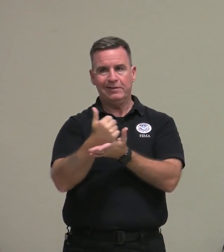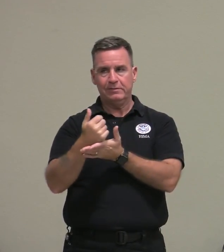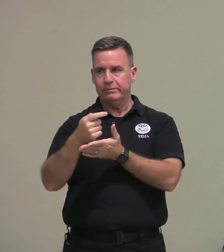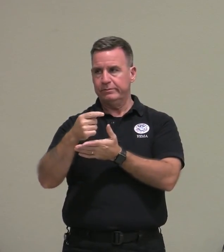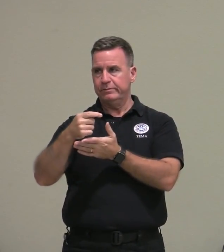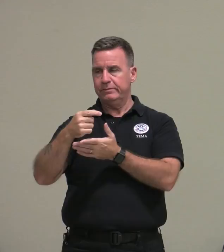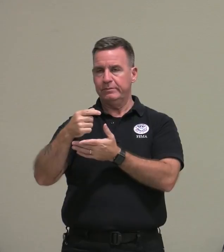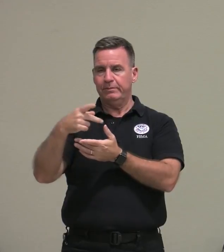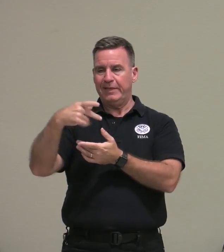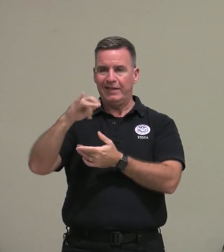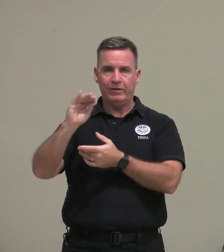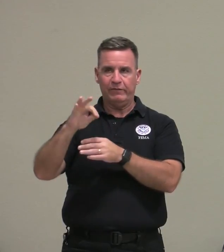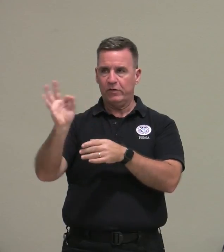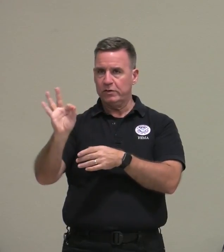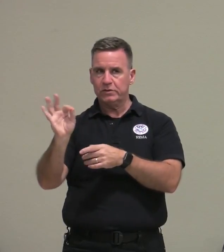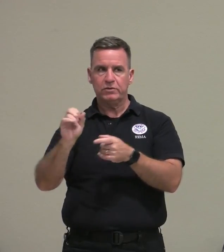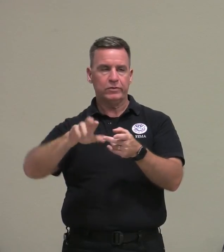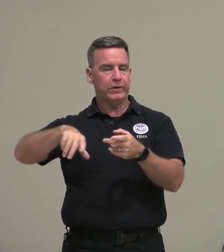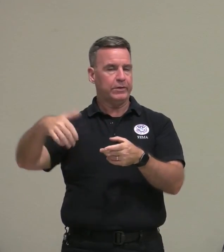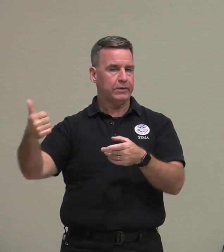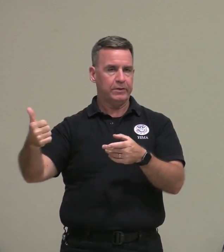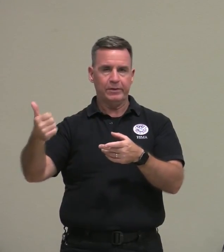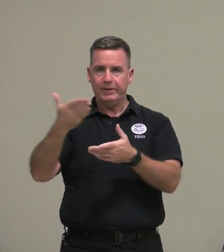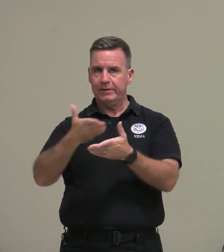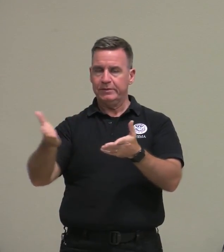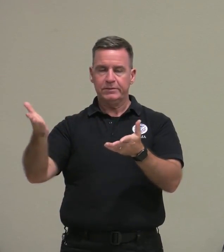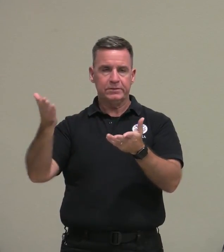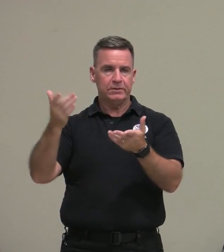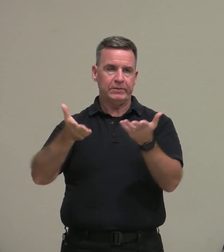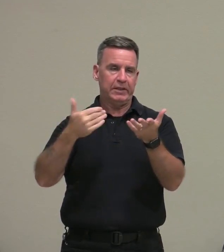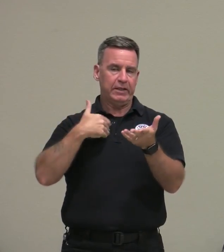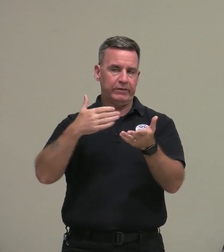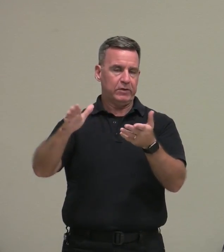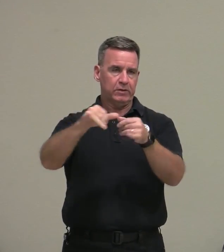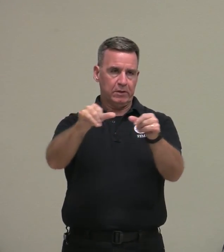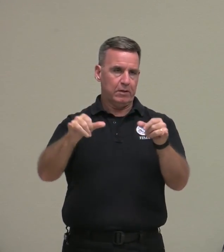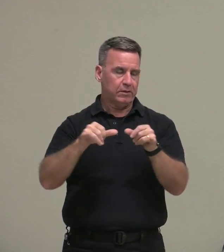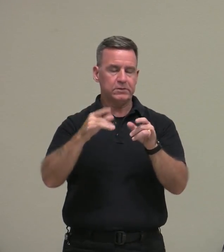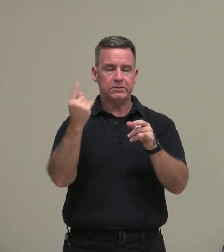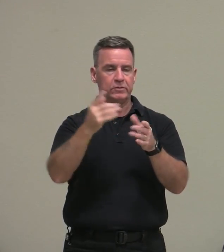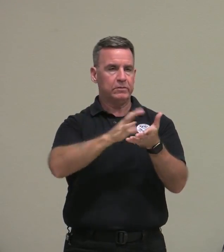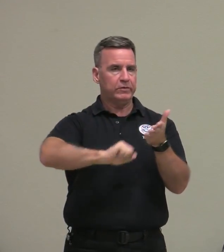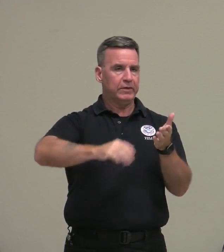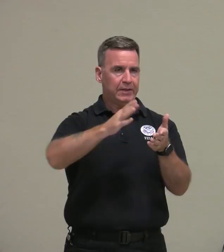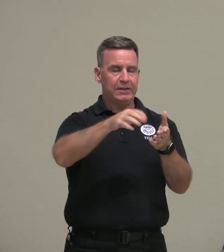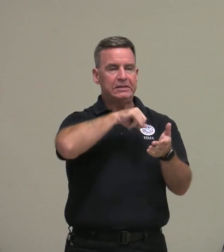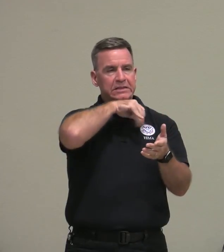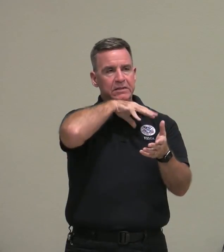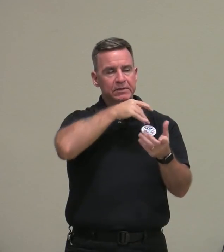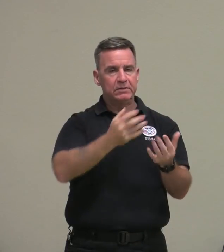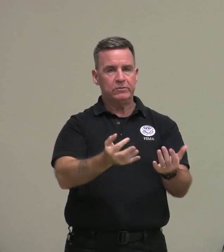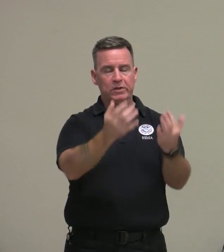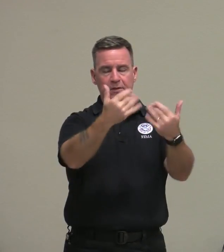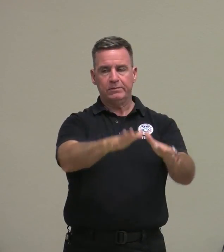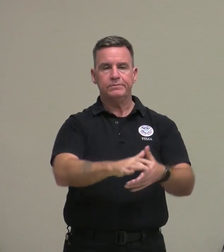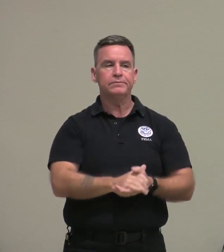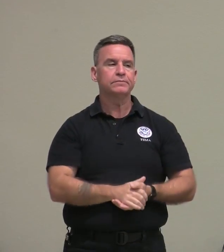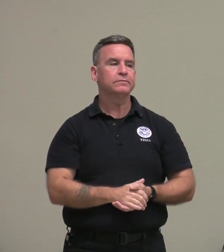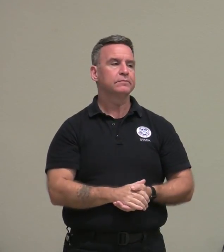patio furniture or other knick-knacks or things you may have in your yard, but simply removing that contaminated debris.